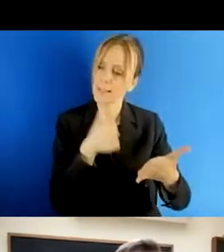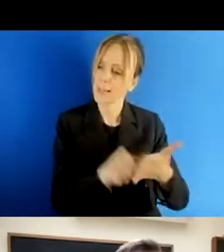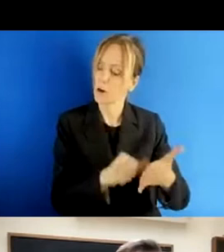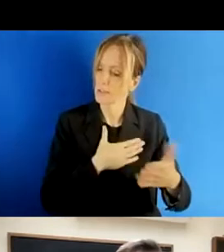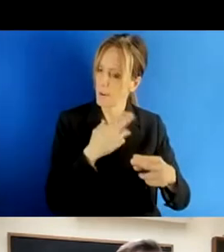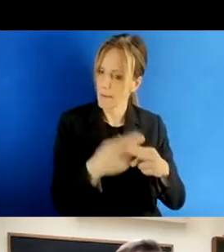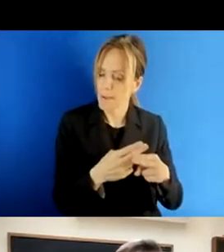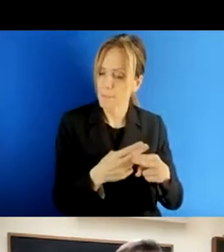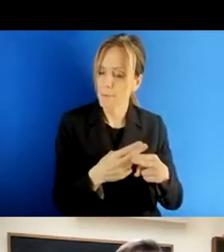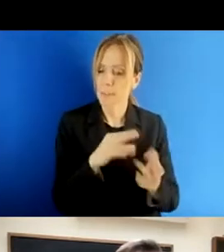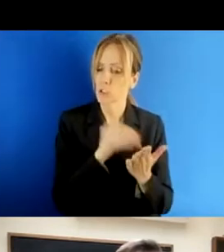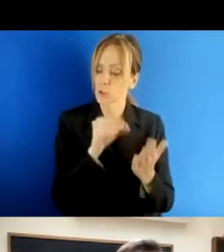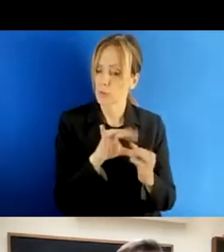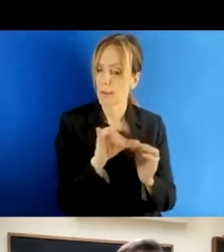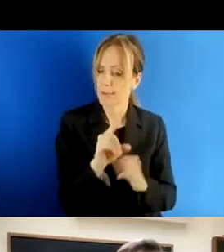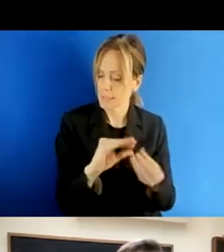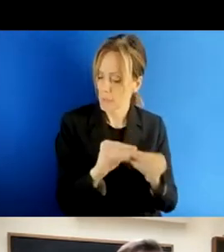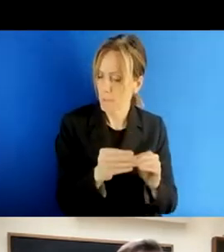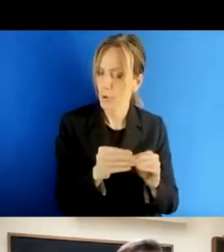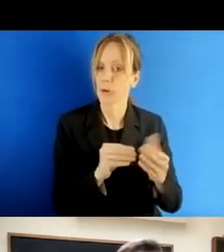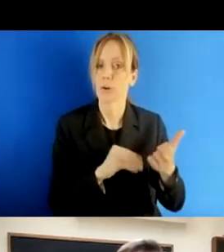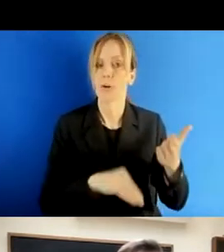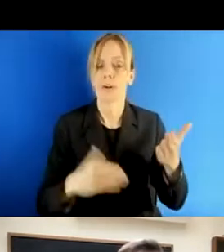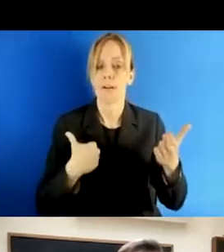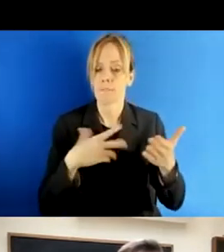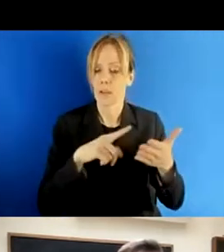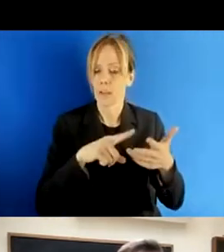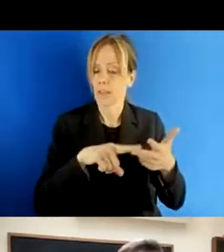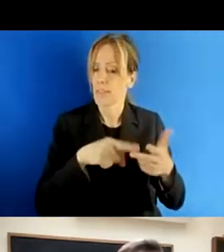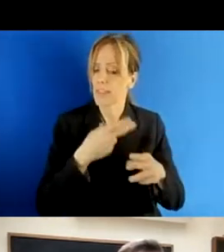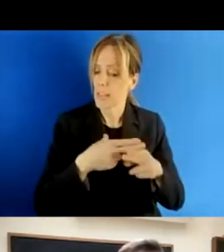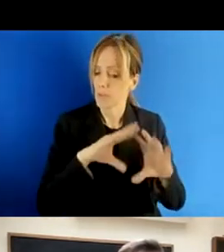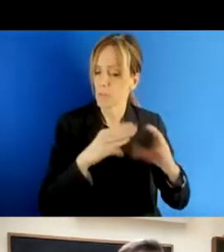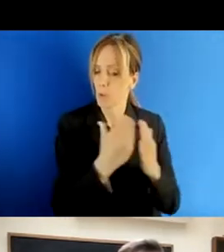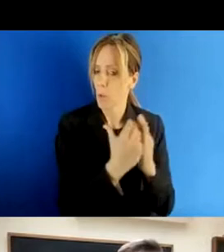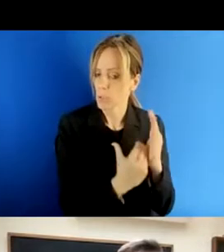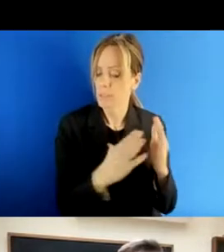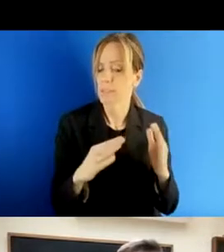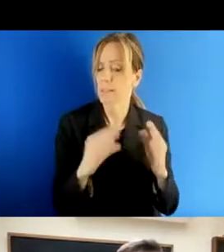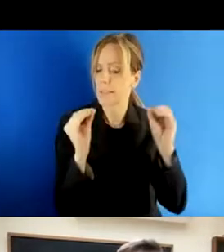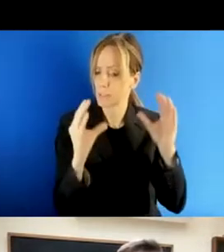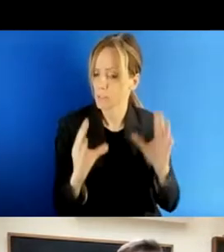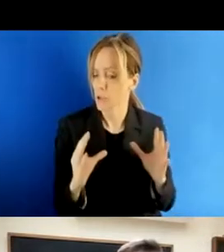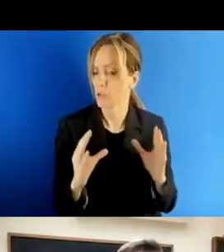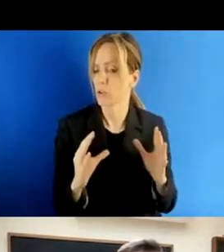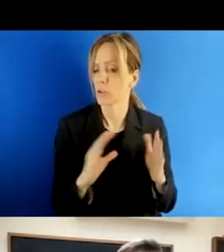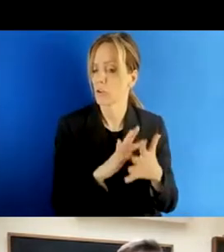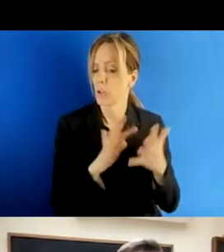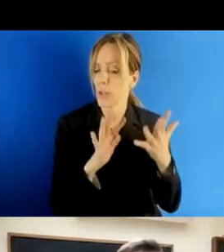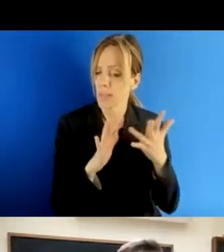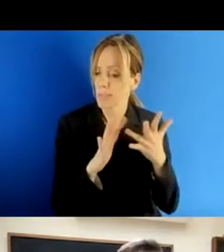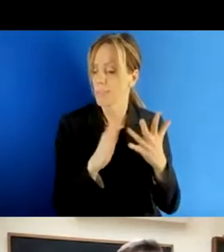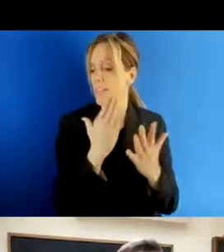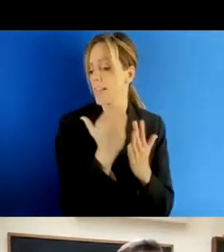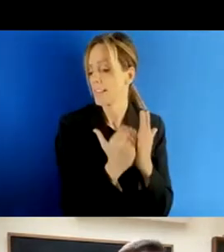student identification number, it has the name of the course, the instructor's name, it has the list of the accommodations